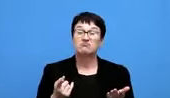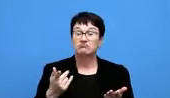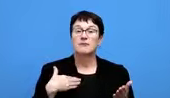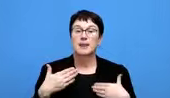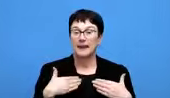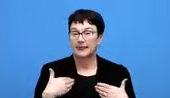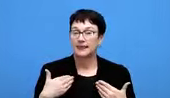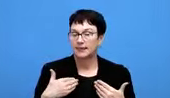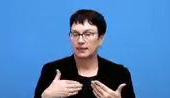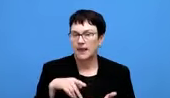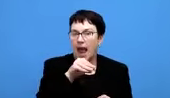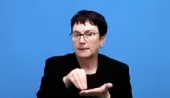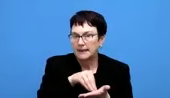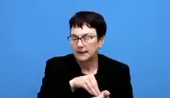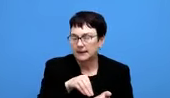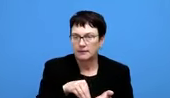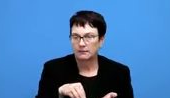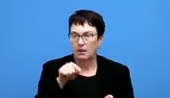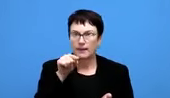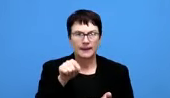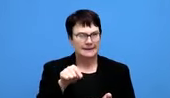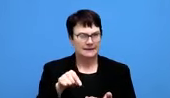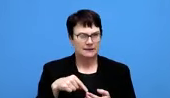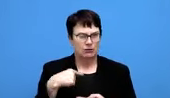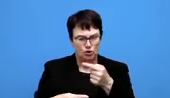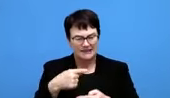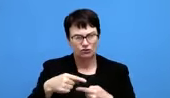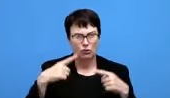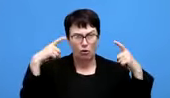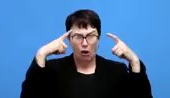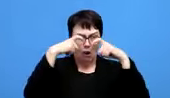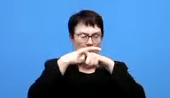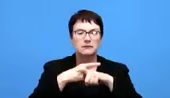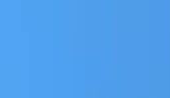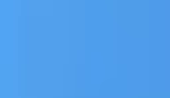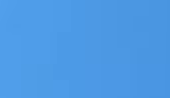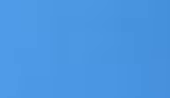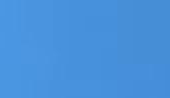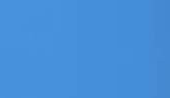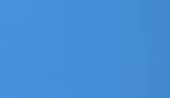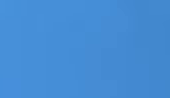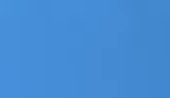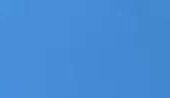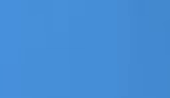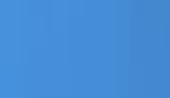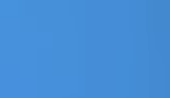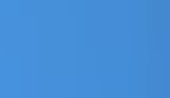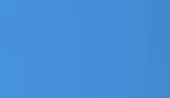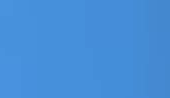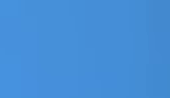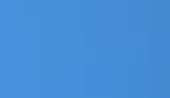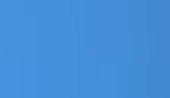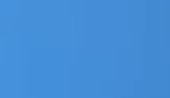with complex procedures. Thank you. Thank you, Gayatri. I would have loved to hear